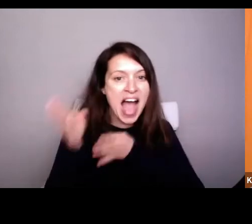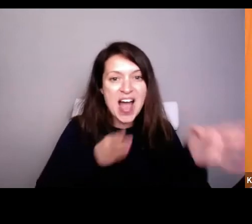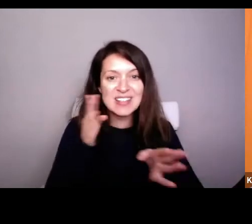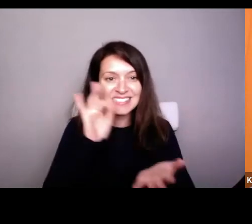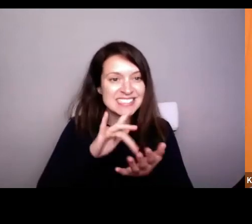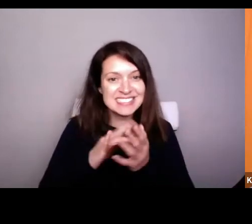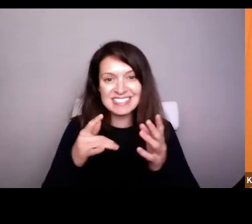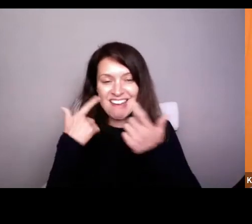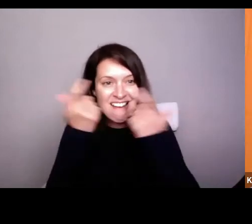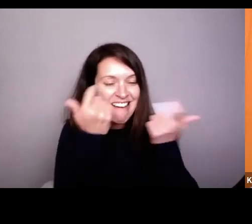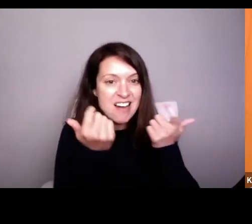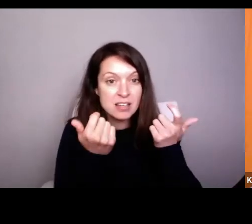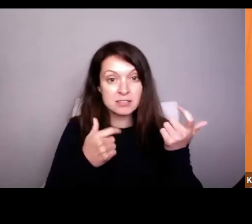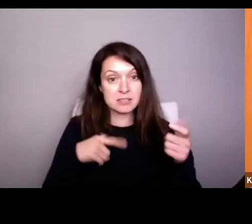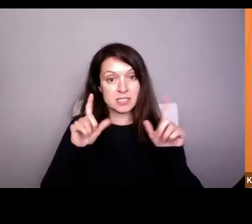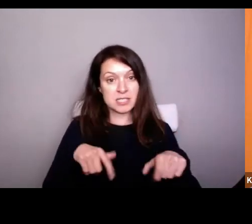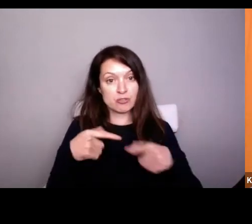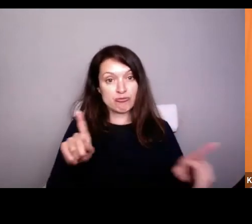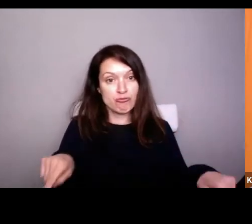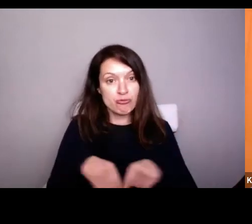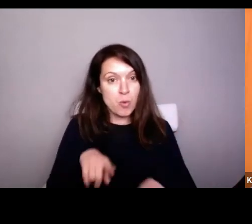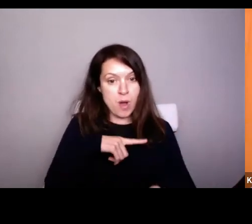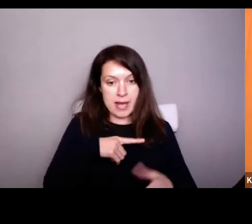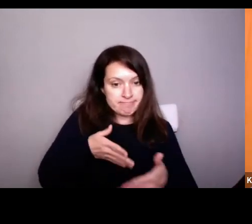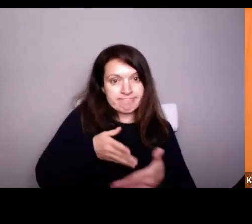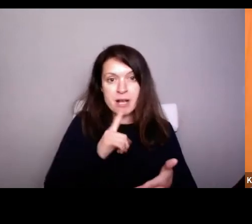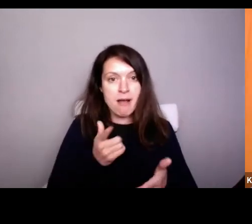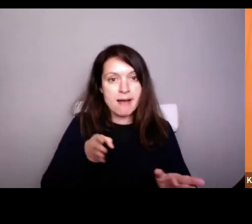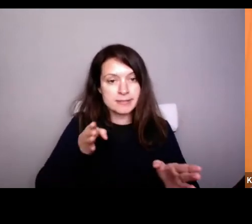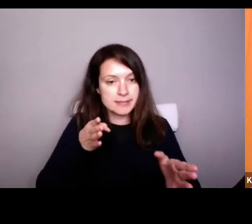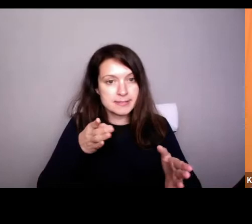might be, and you're stuck in your room because you don't know how to get to places.